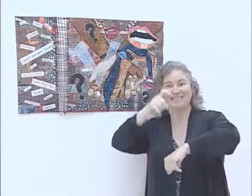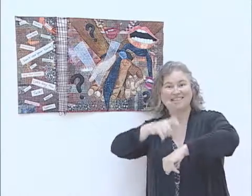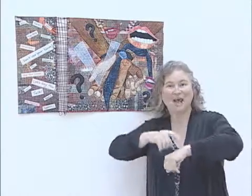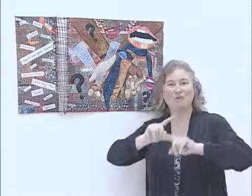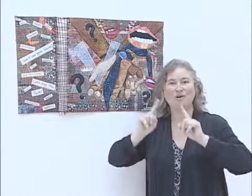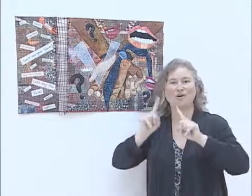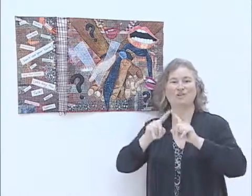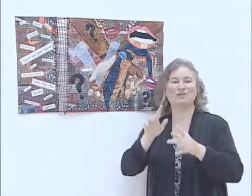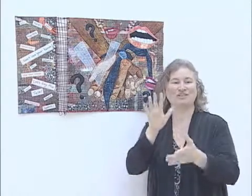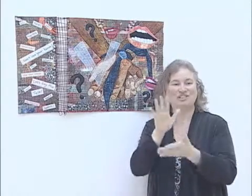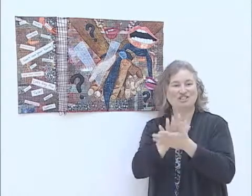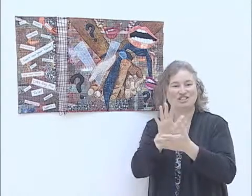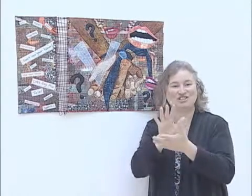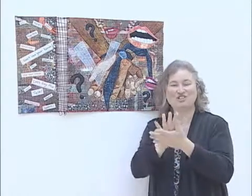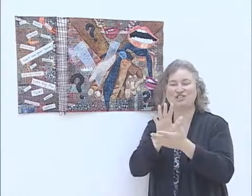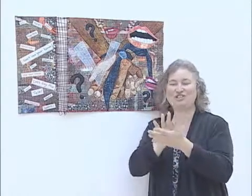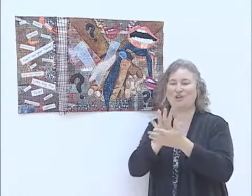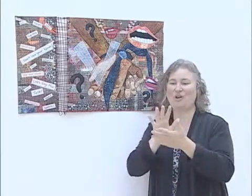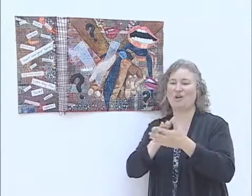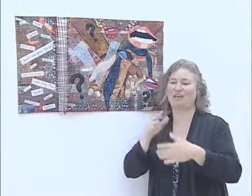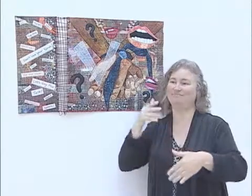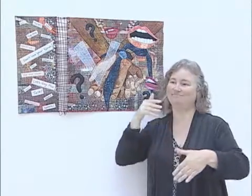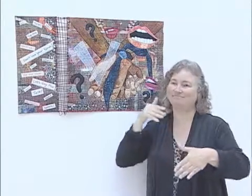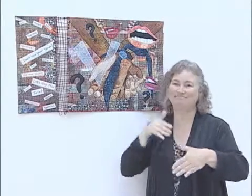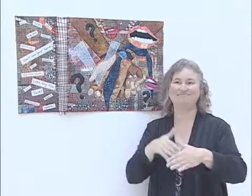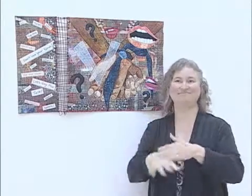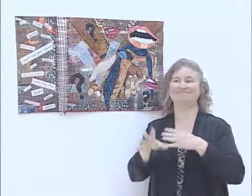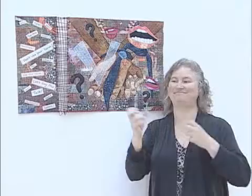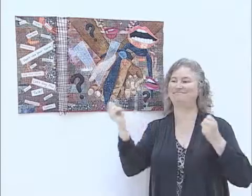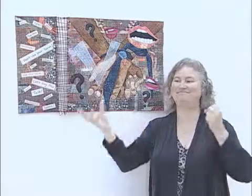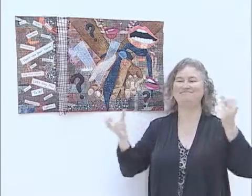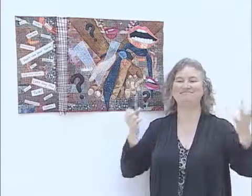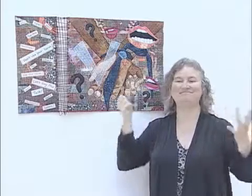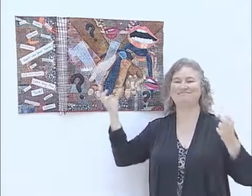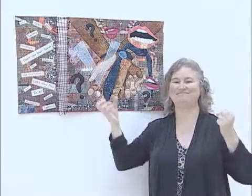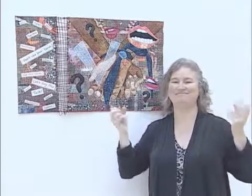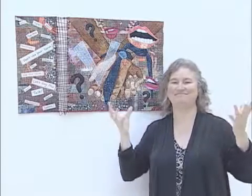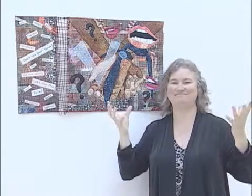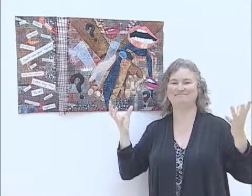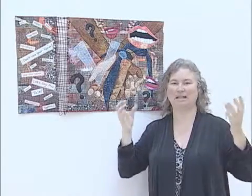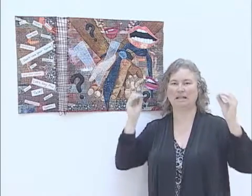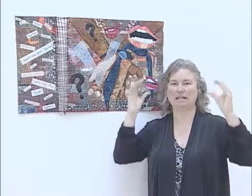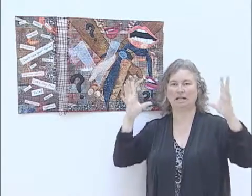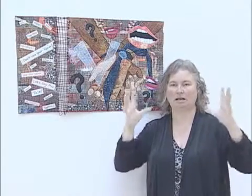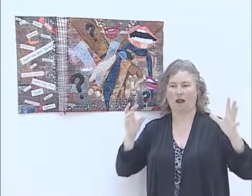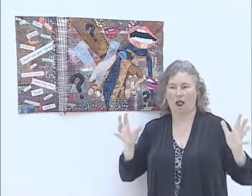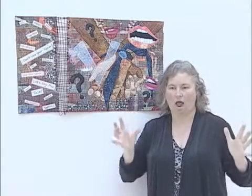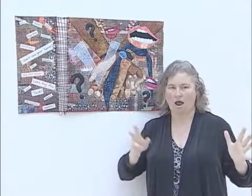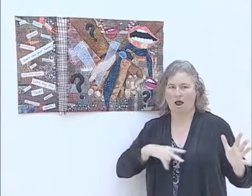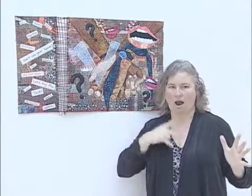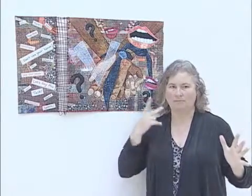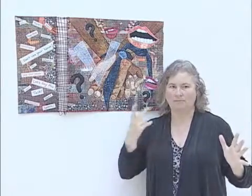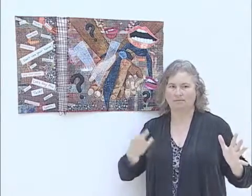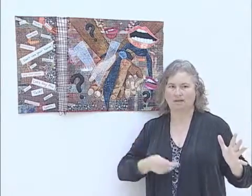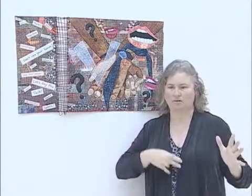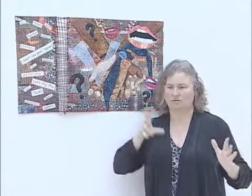his first language. Finally, it was time to go to school. And the first day he entered the classroom, and the teacher was absolutely